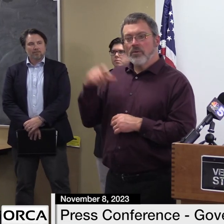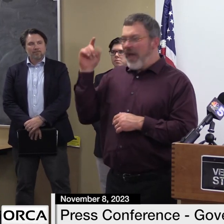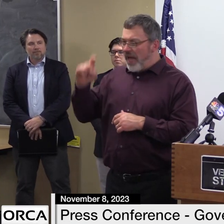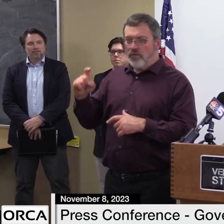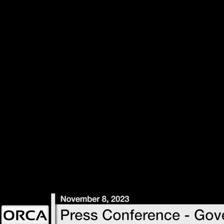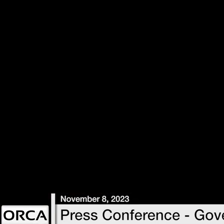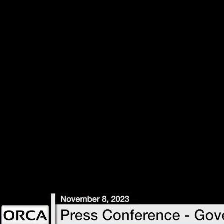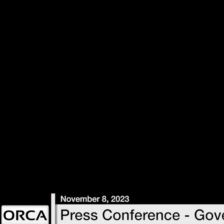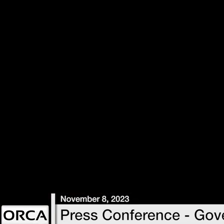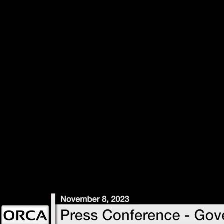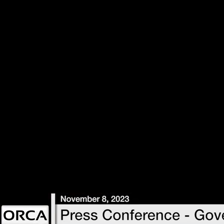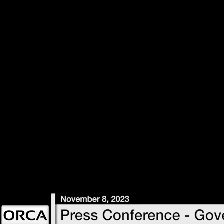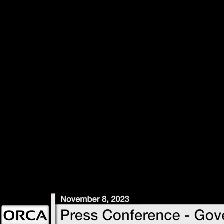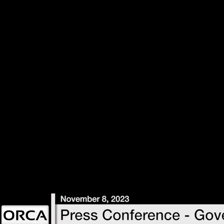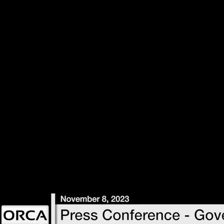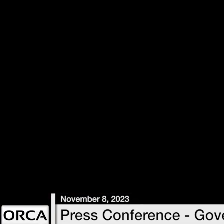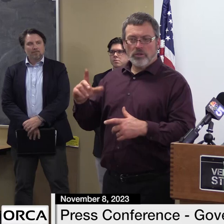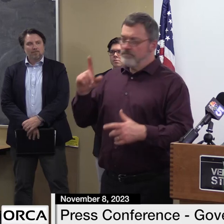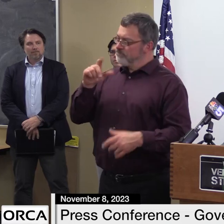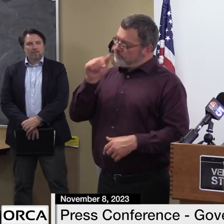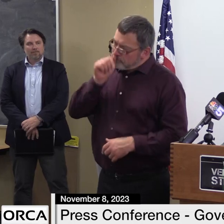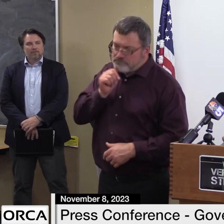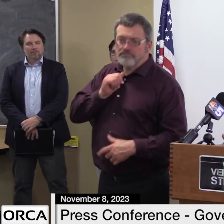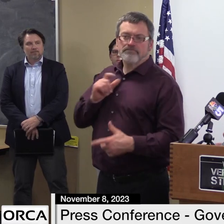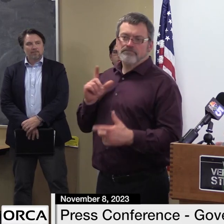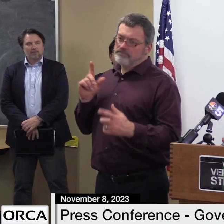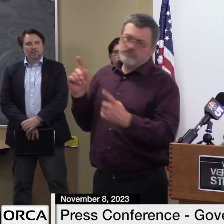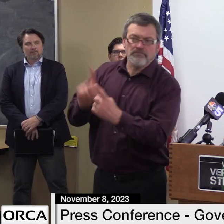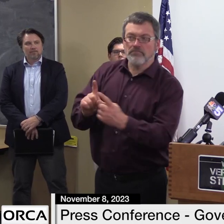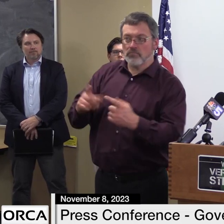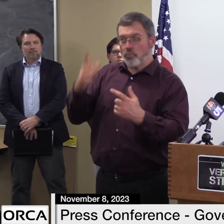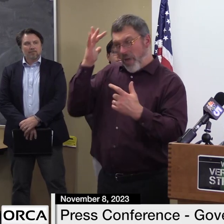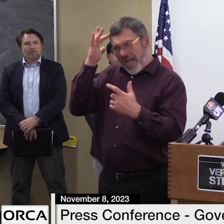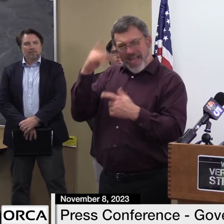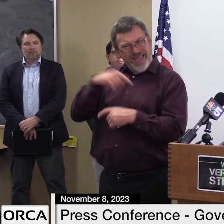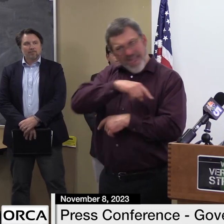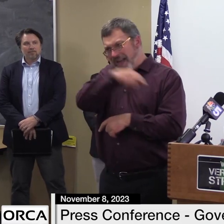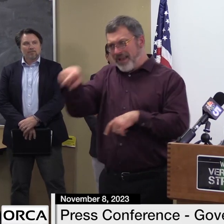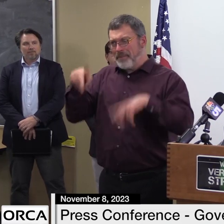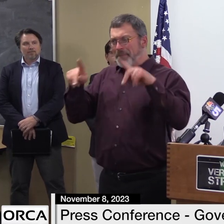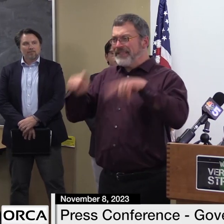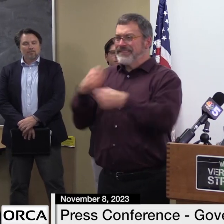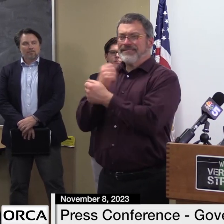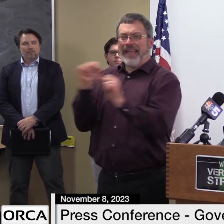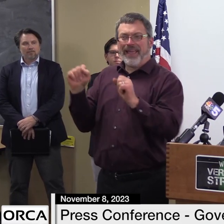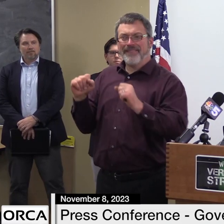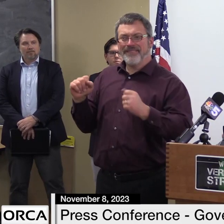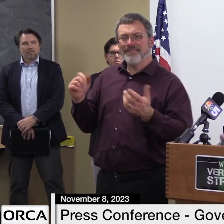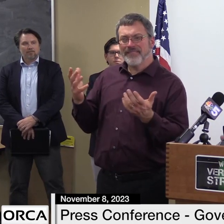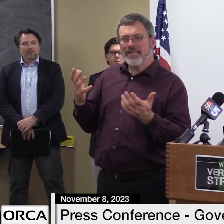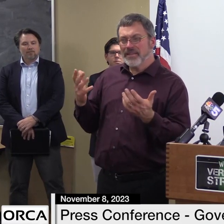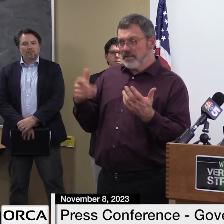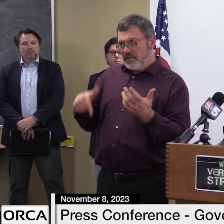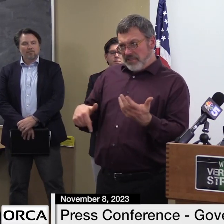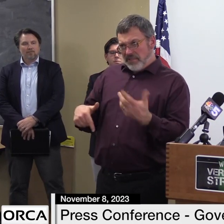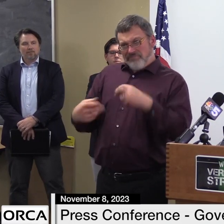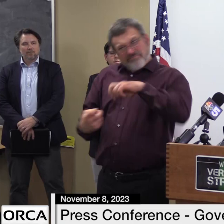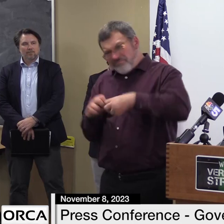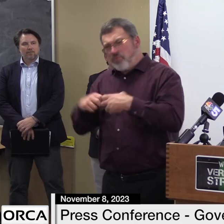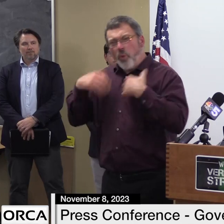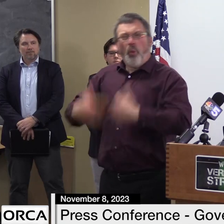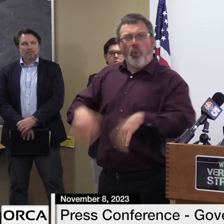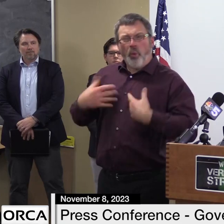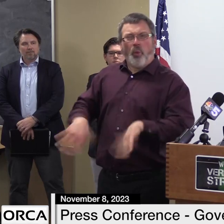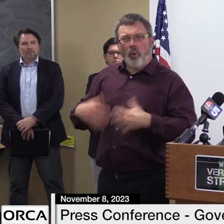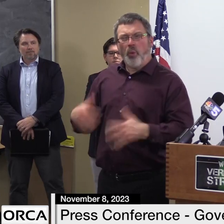and keeping people safe. And if this is truly a crisis, then I would expect that they would